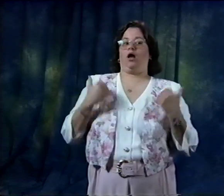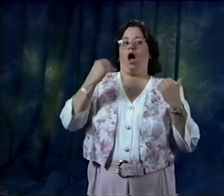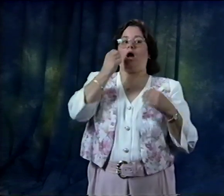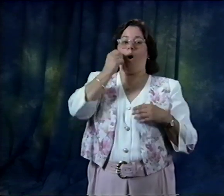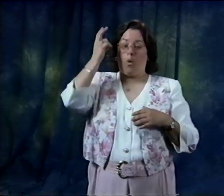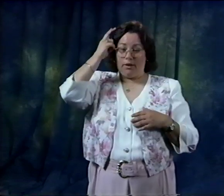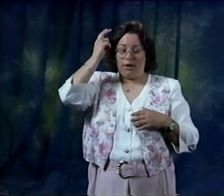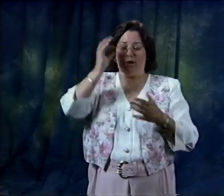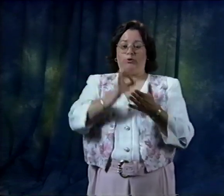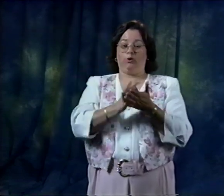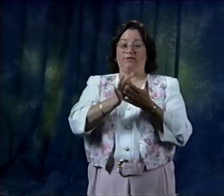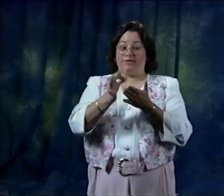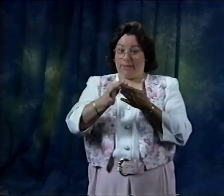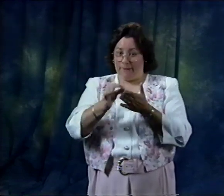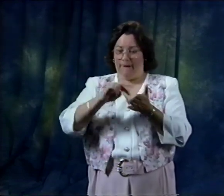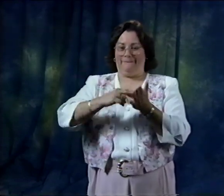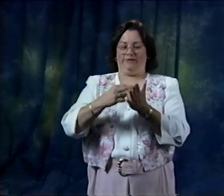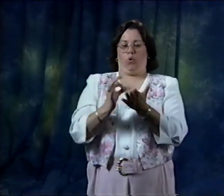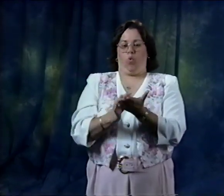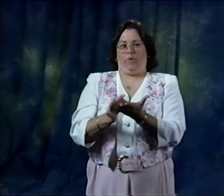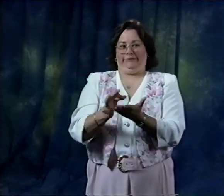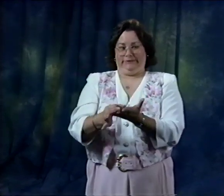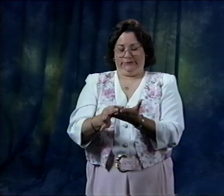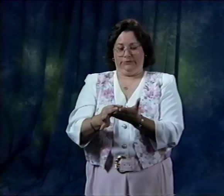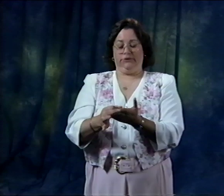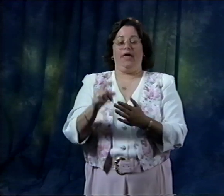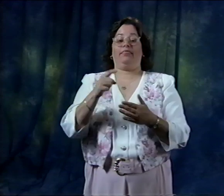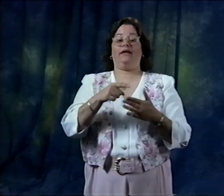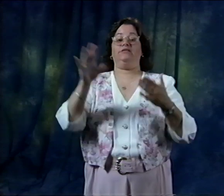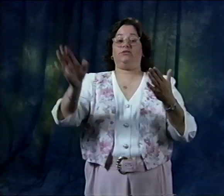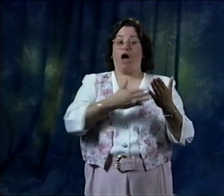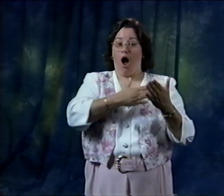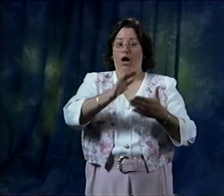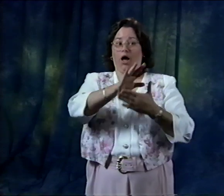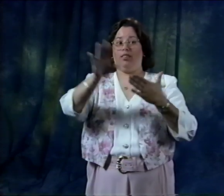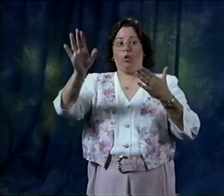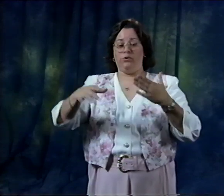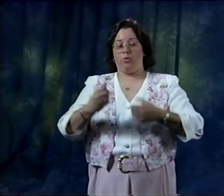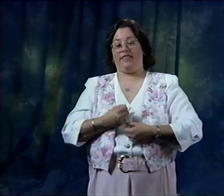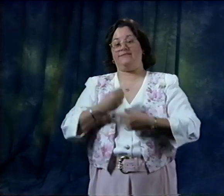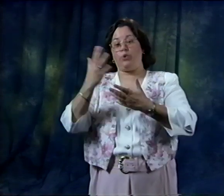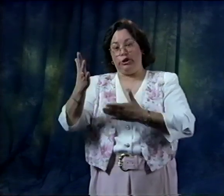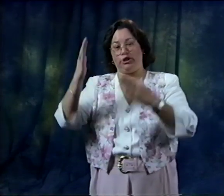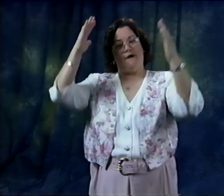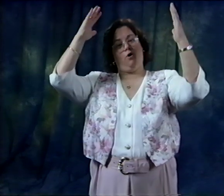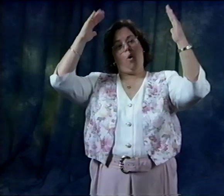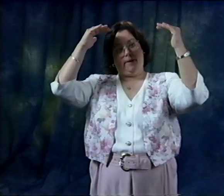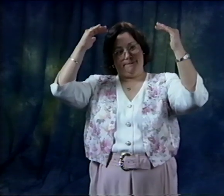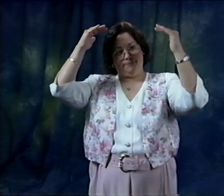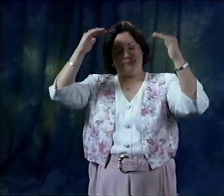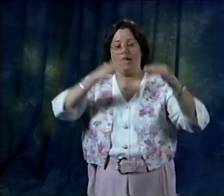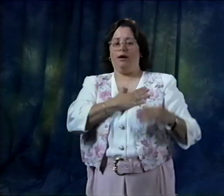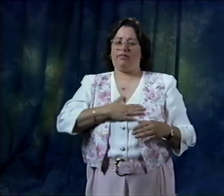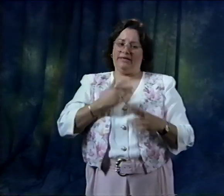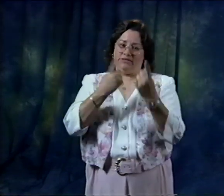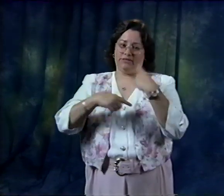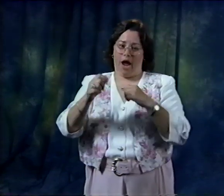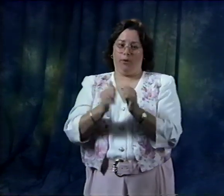is a young goat. Zuzim means coins. This song concludes with an expression of hope.